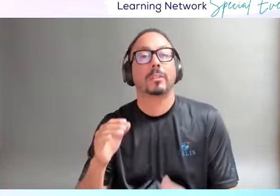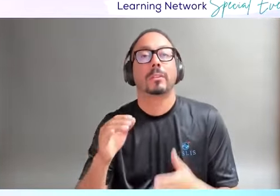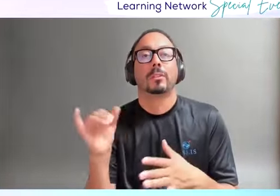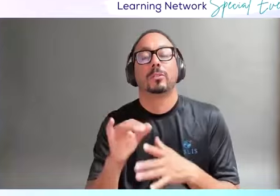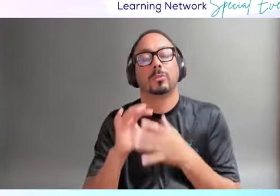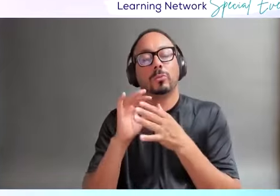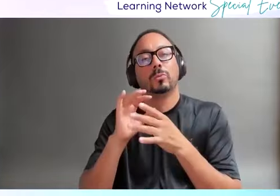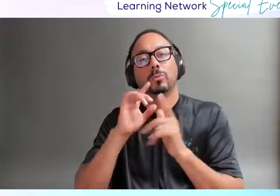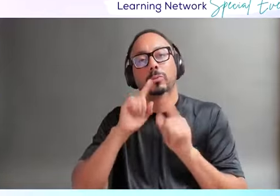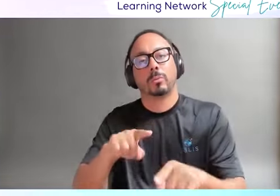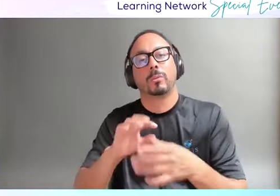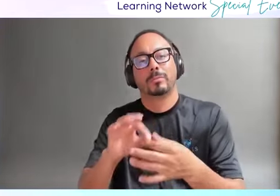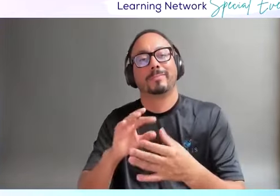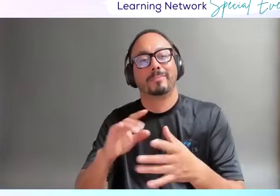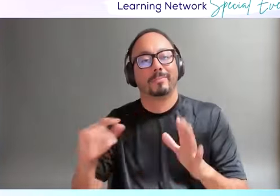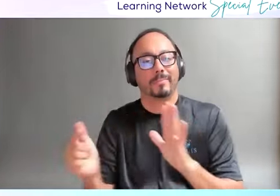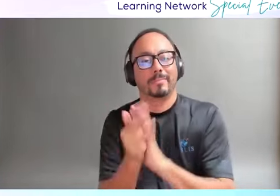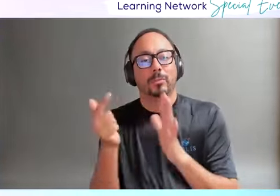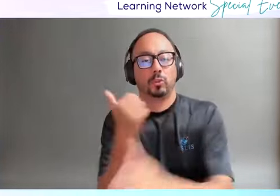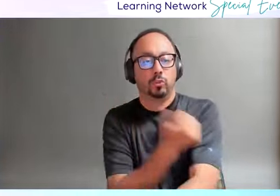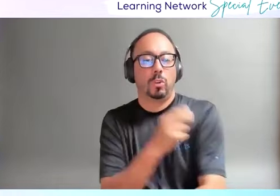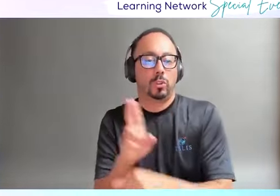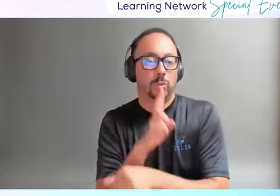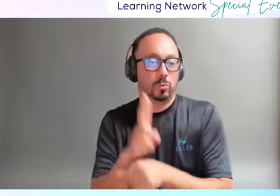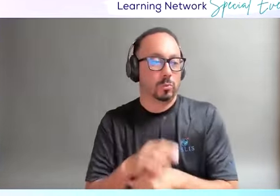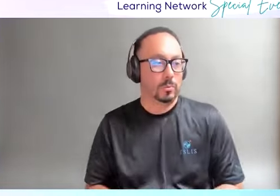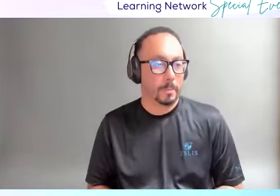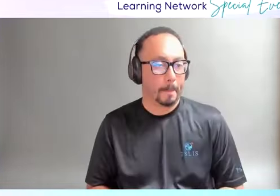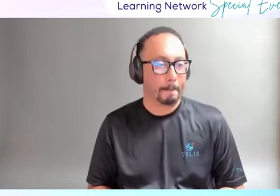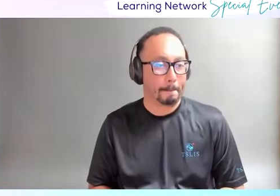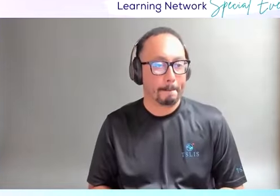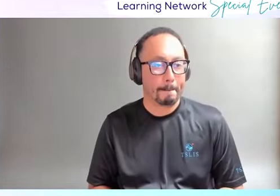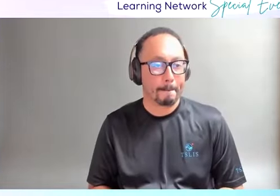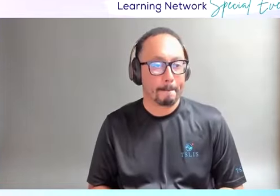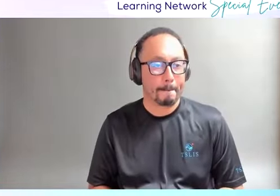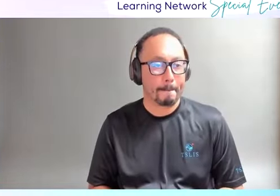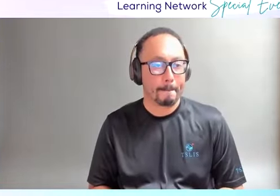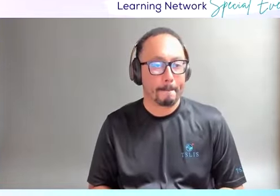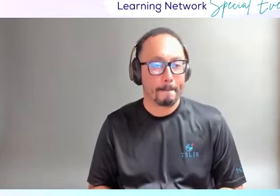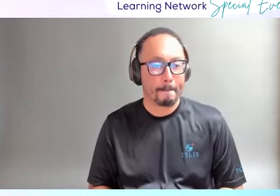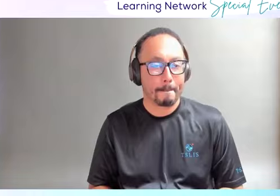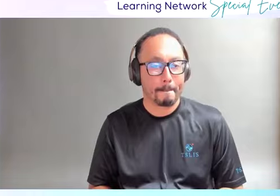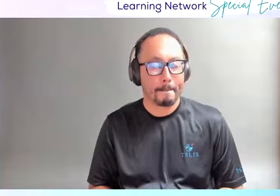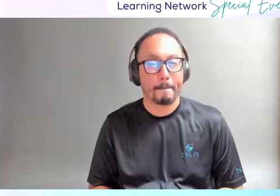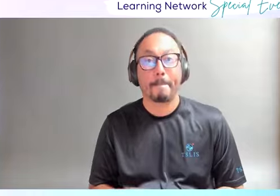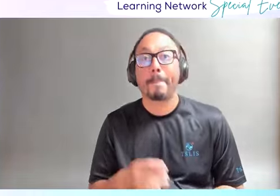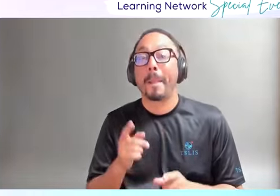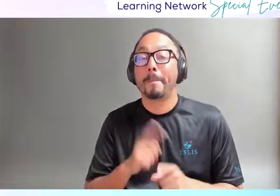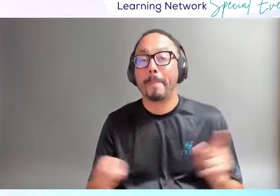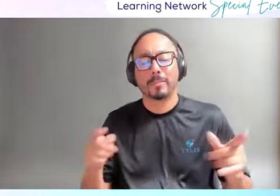for example. But it just kind of gets you into thinking about there are women who are not ready to change